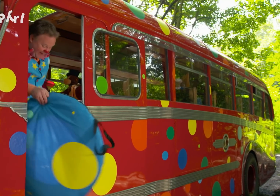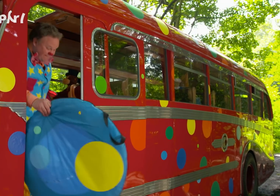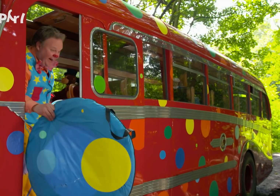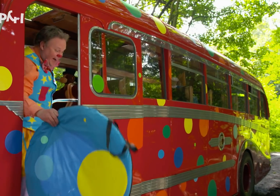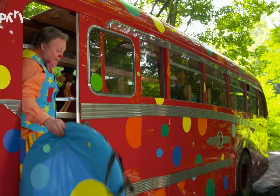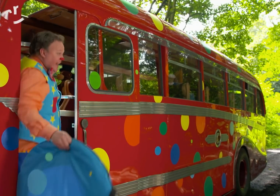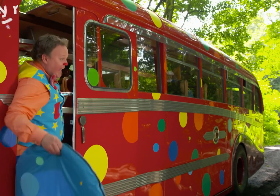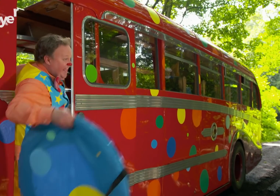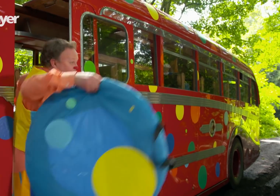Woohoo! Oh,